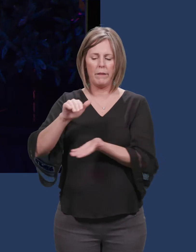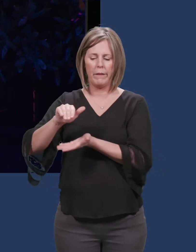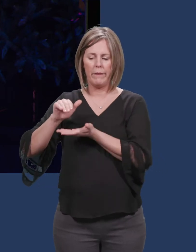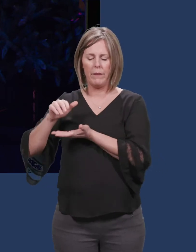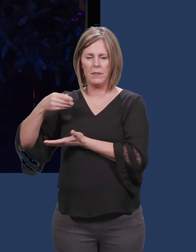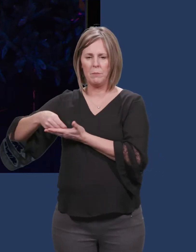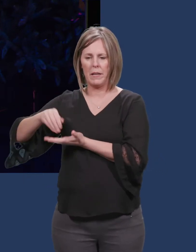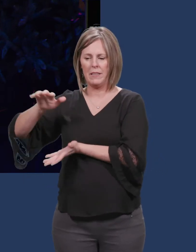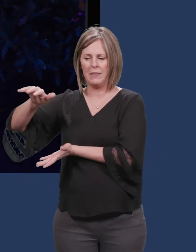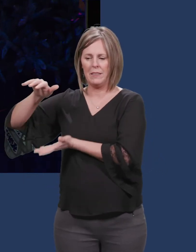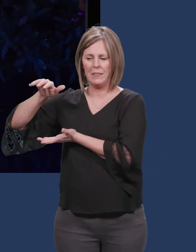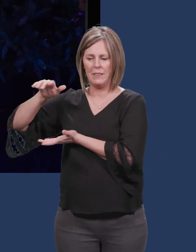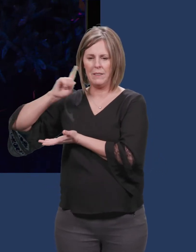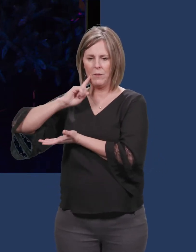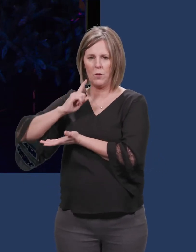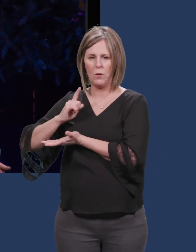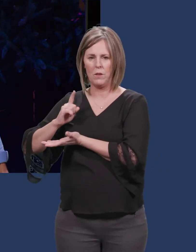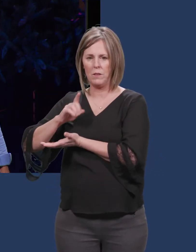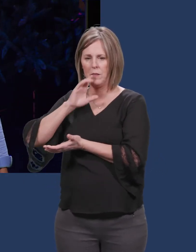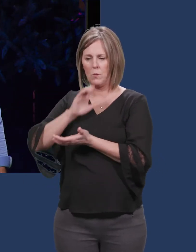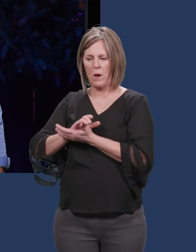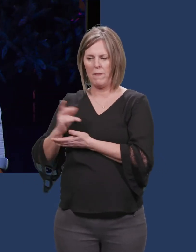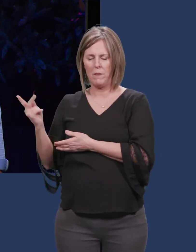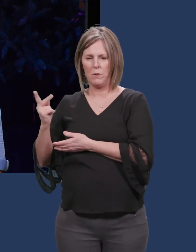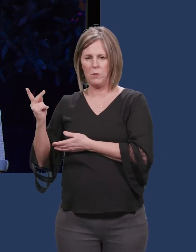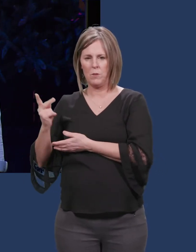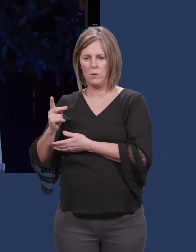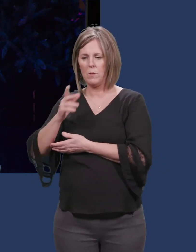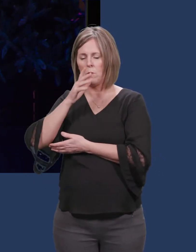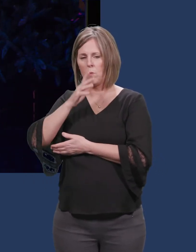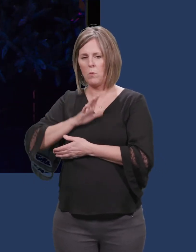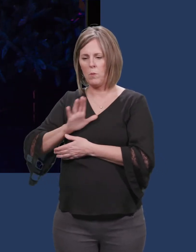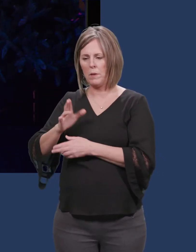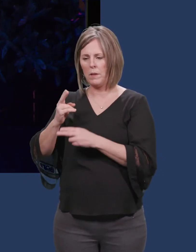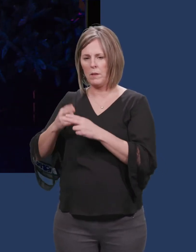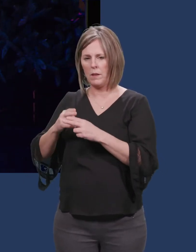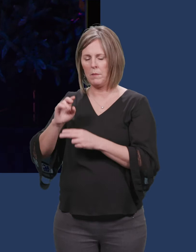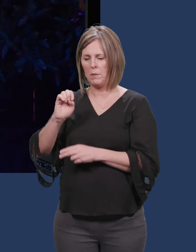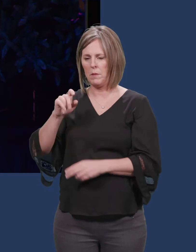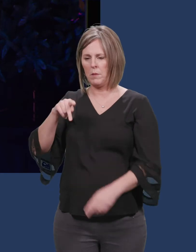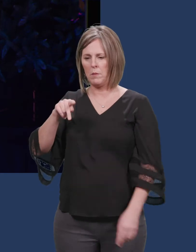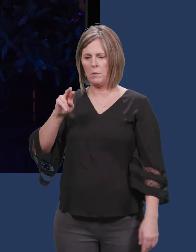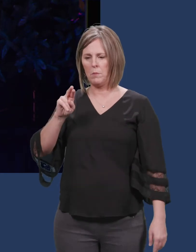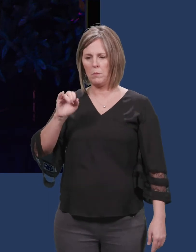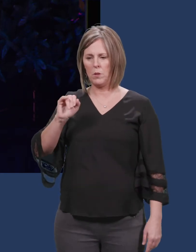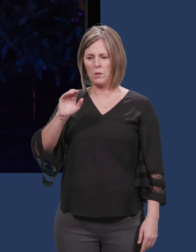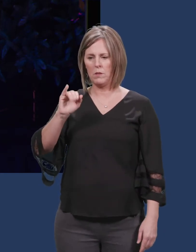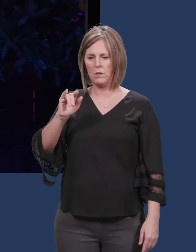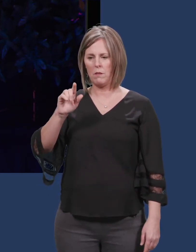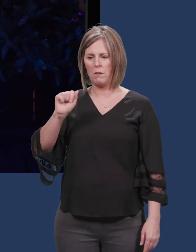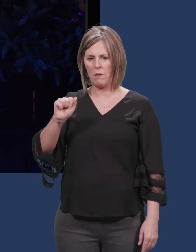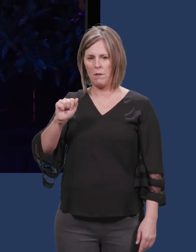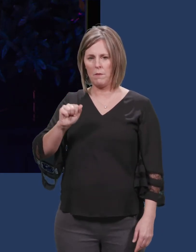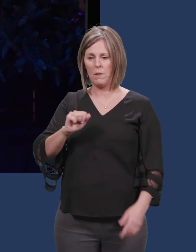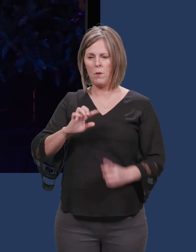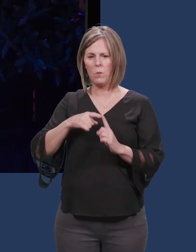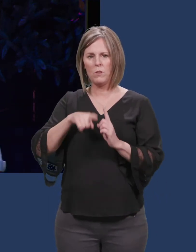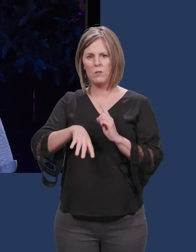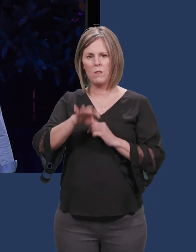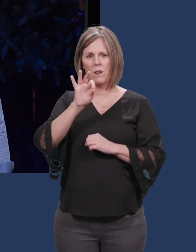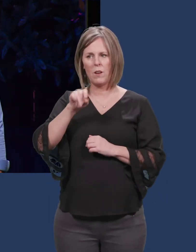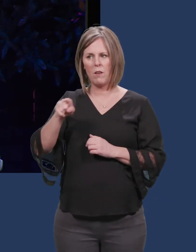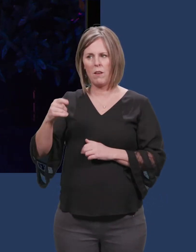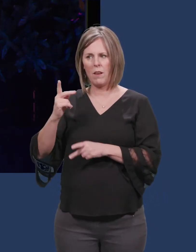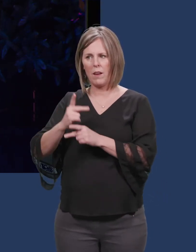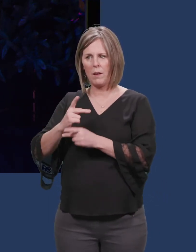money for he and his new wife, a woman that he married named Priscilla. But when Priscilla found out that he'd kept back some of the money,